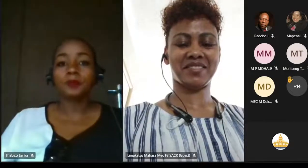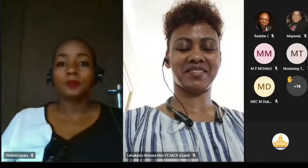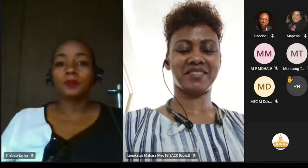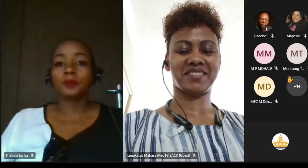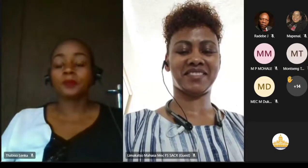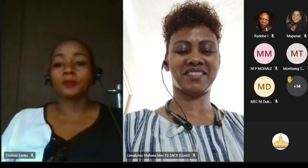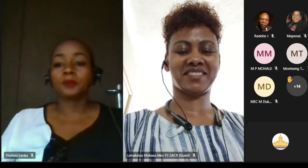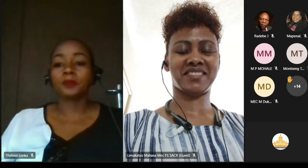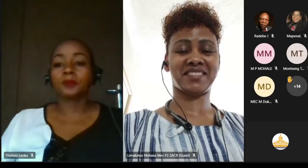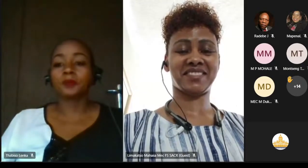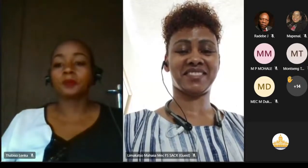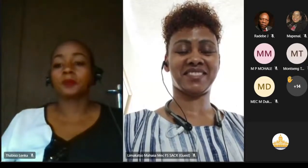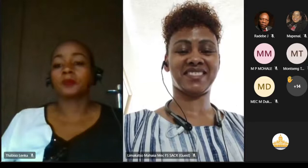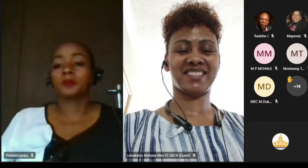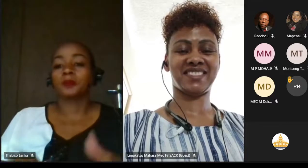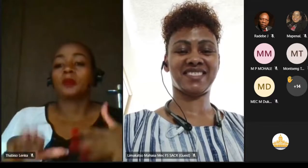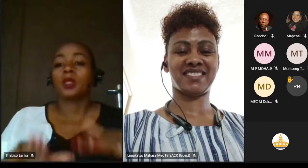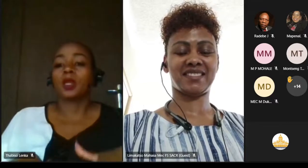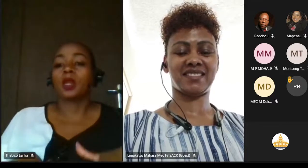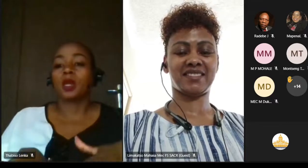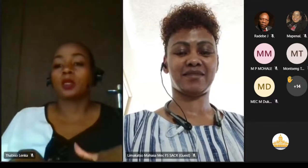Yes. Honorable Dunkelson.